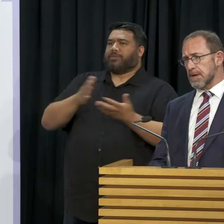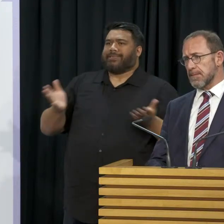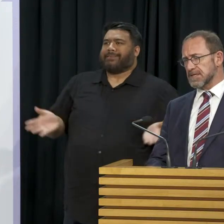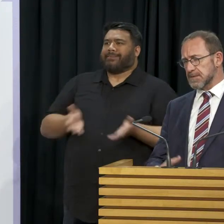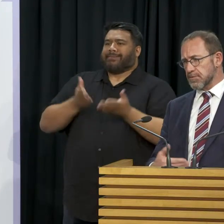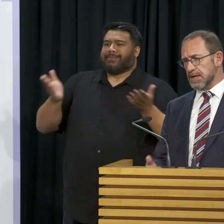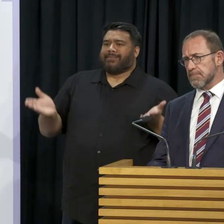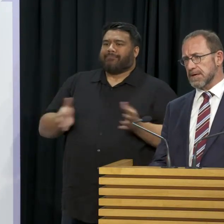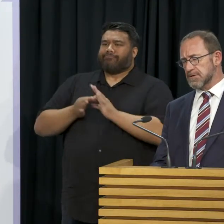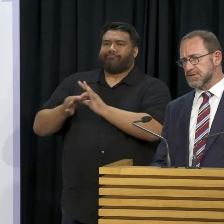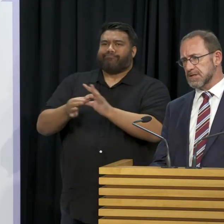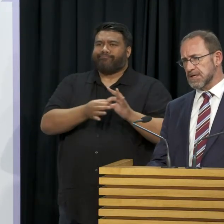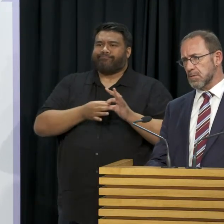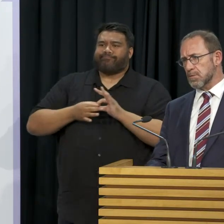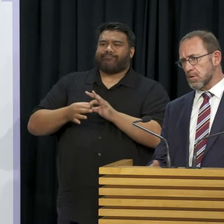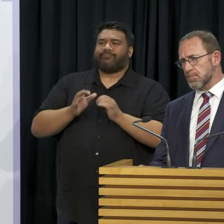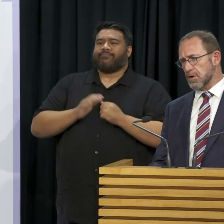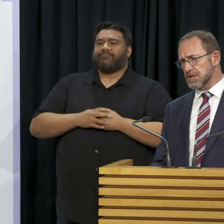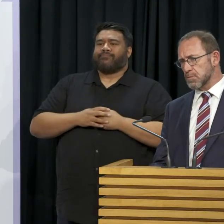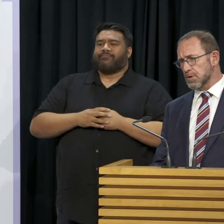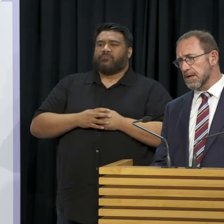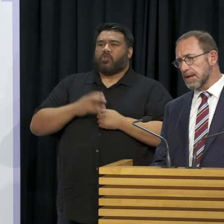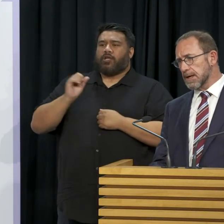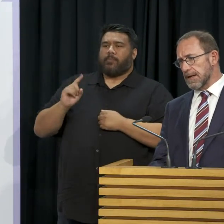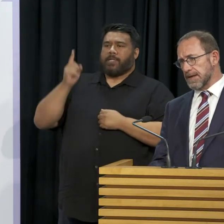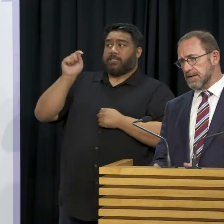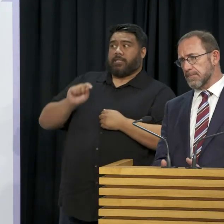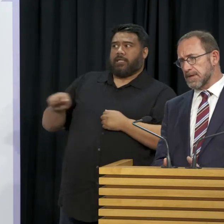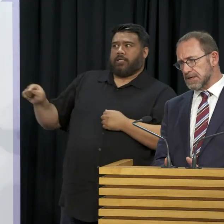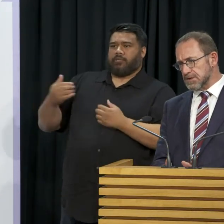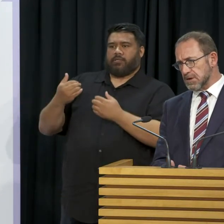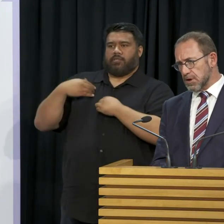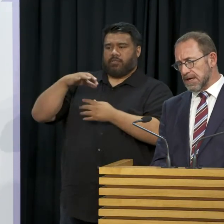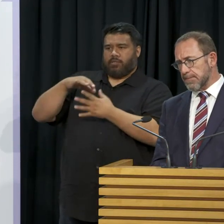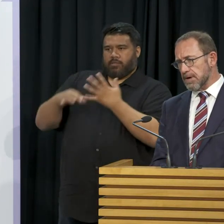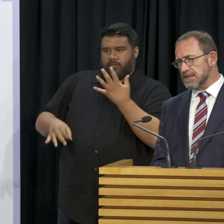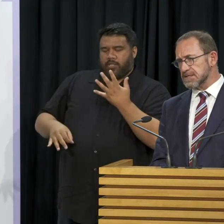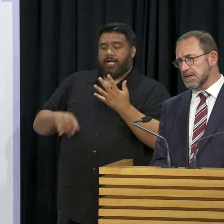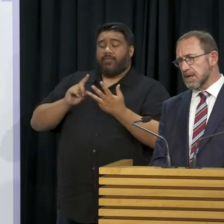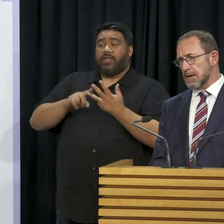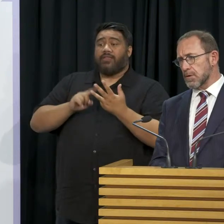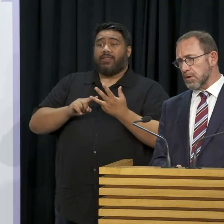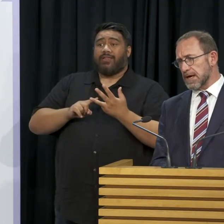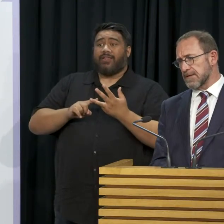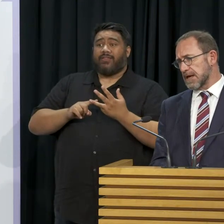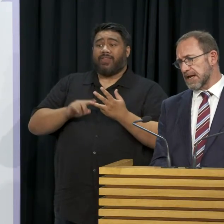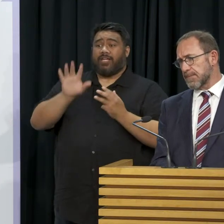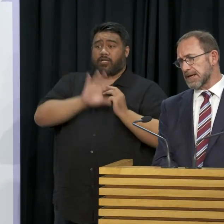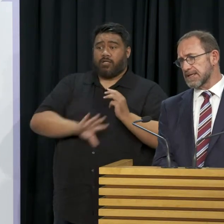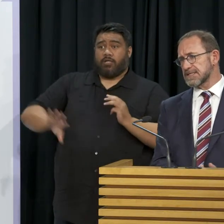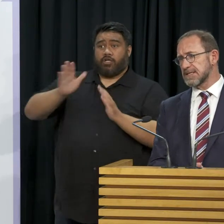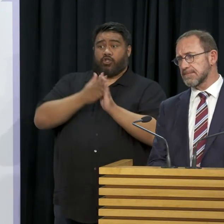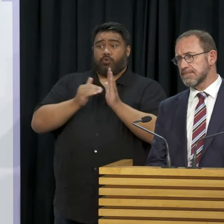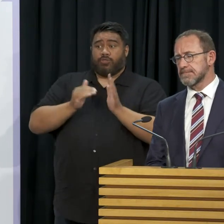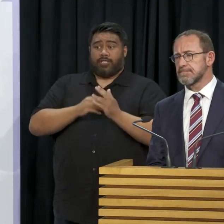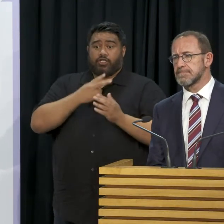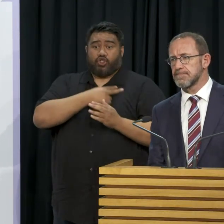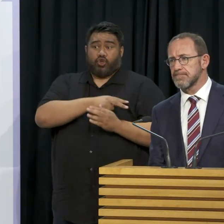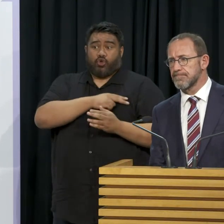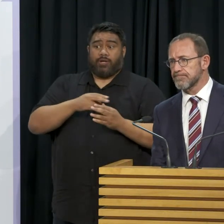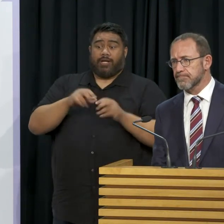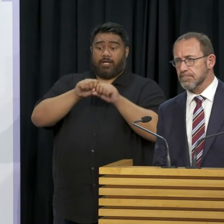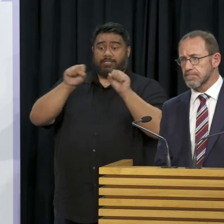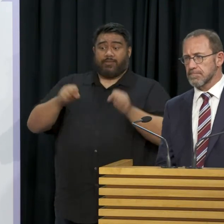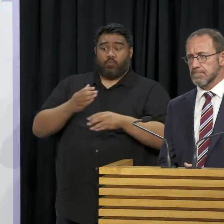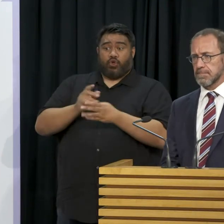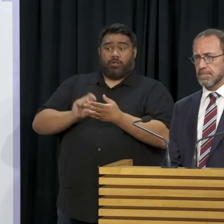together, Minister Priyanka Krishnan getting on with her project work, and then the national security apparatus we'll look at in the latter part of this year. Has it been delayed? I mean,